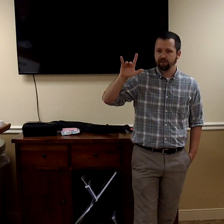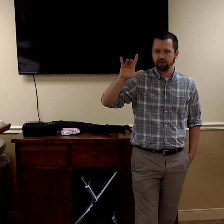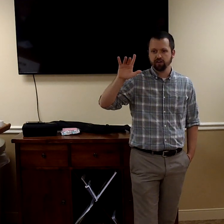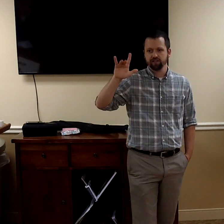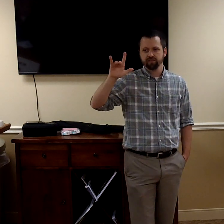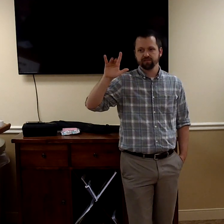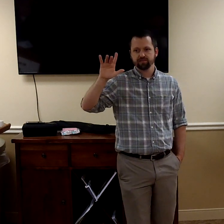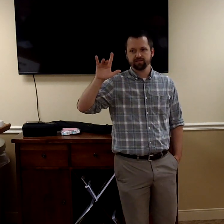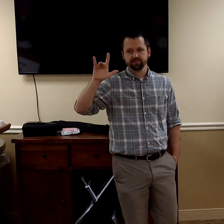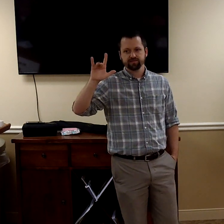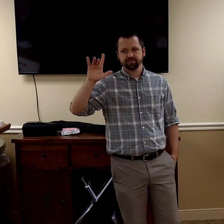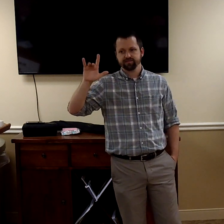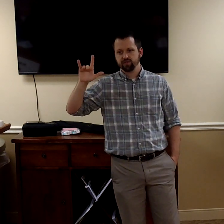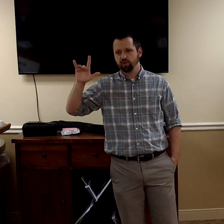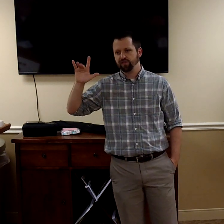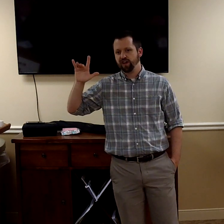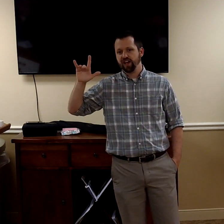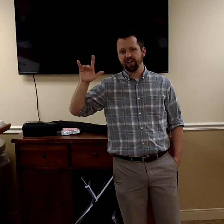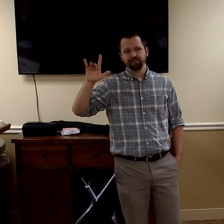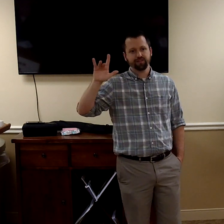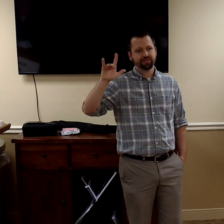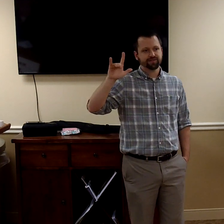finger. 25.